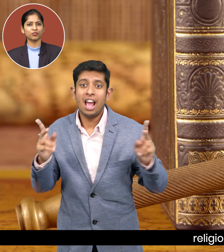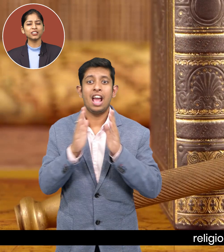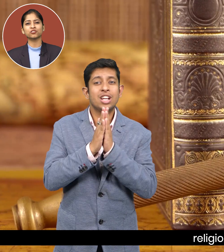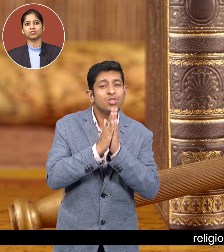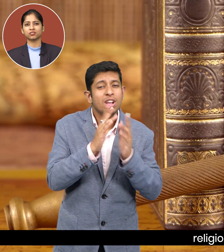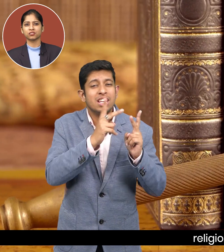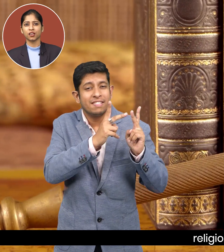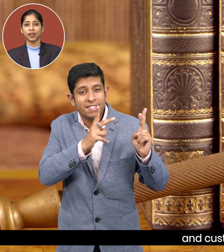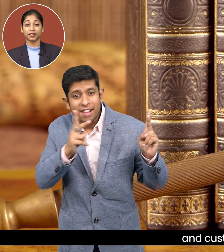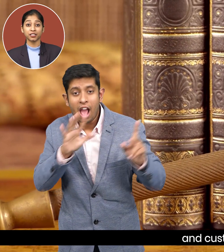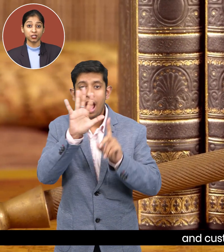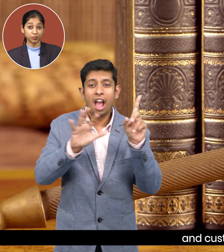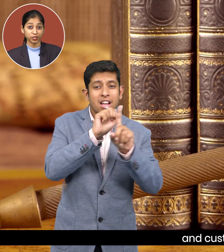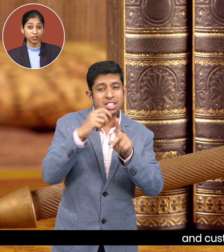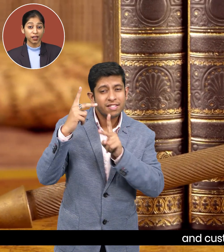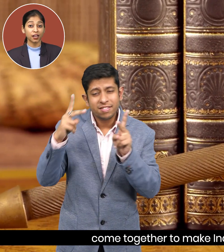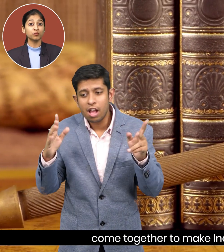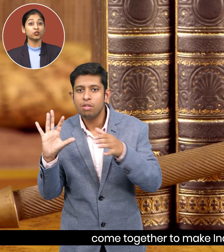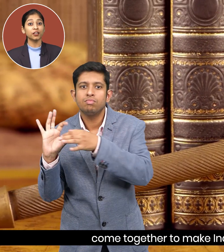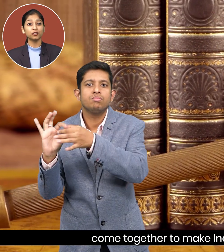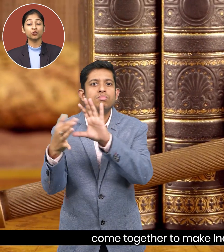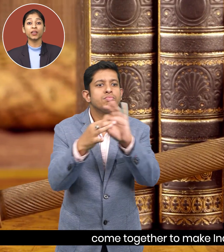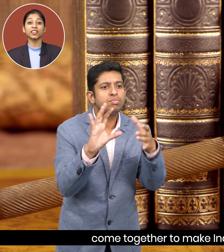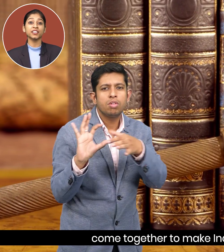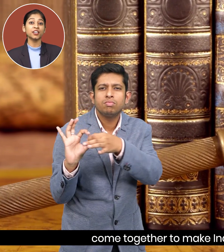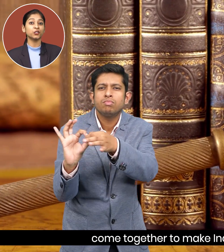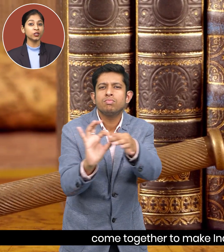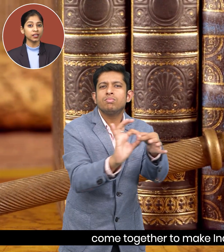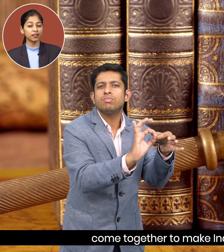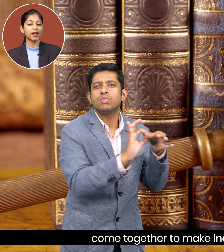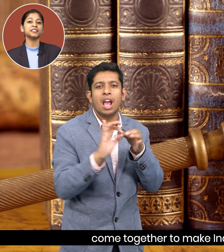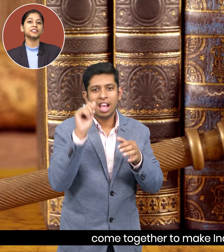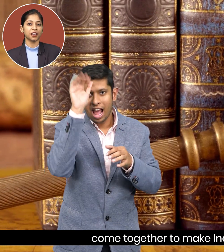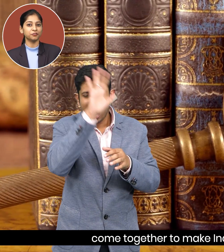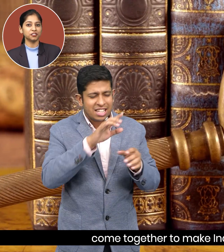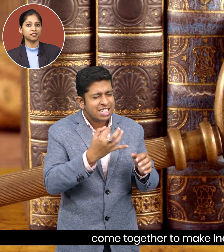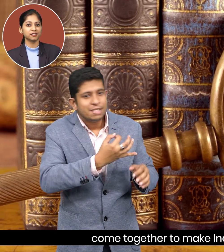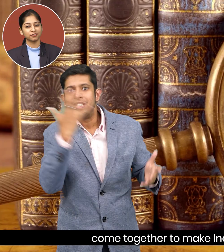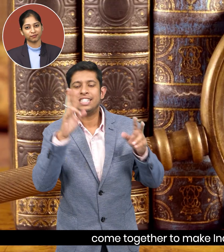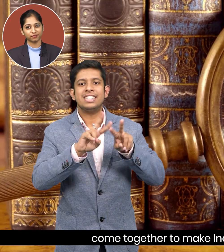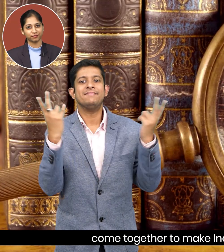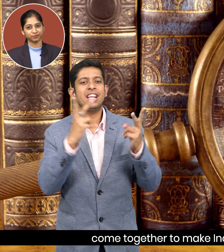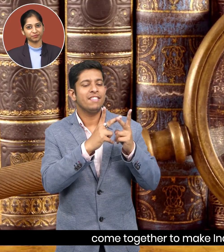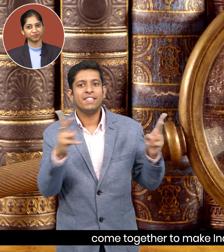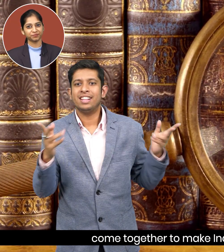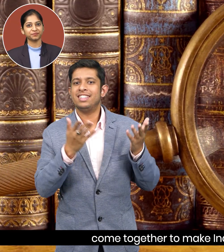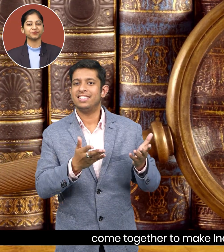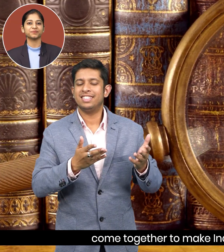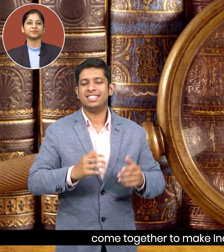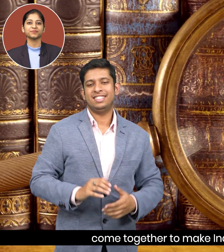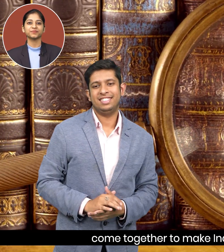languages, religions, and customs come together to make India unique and diverse.